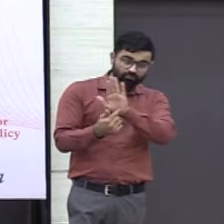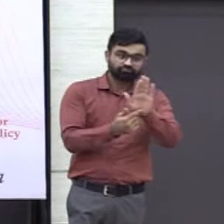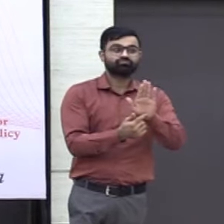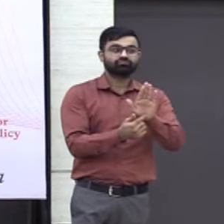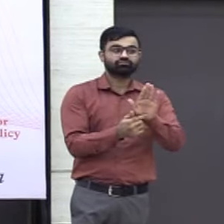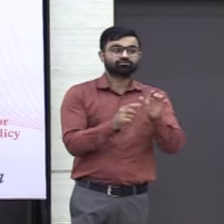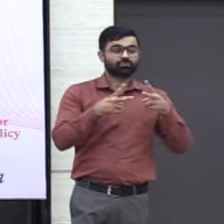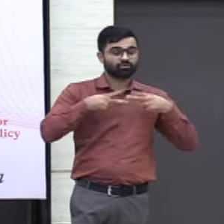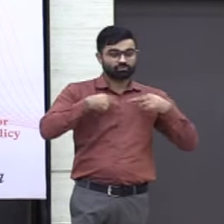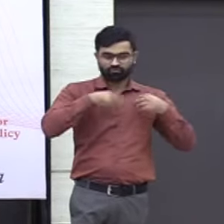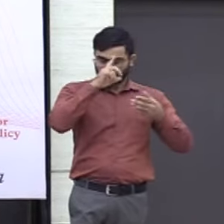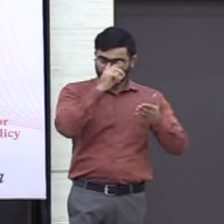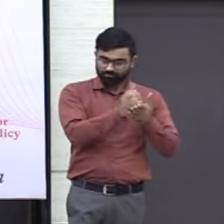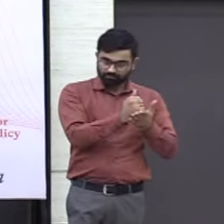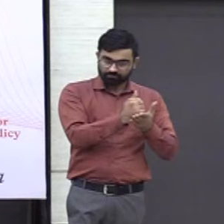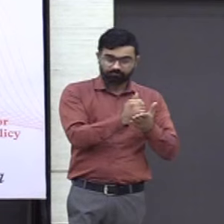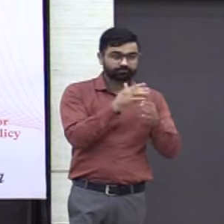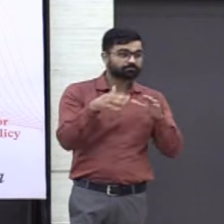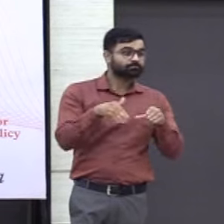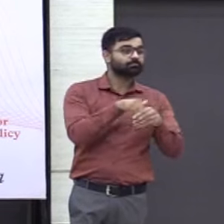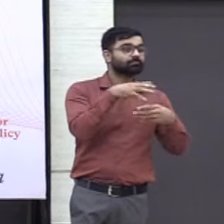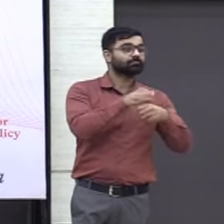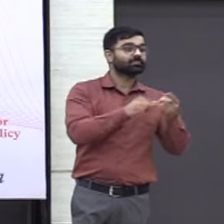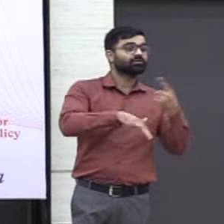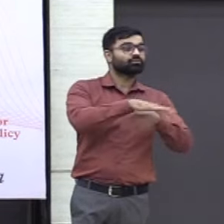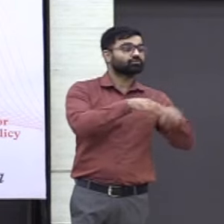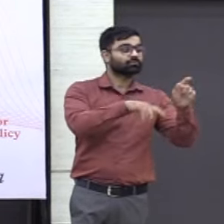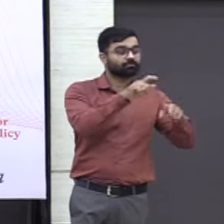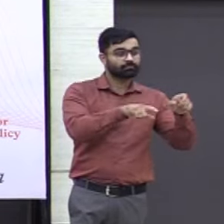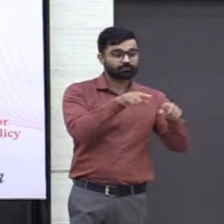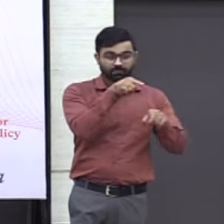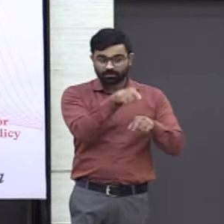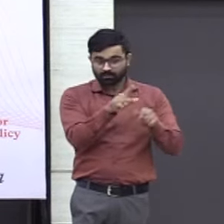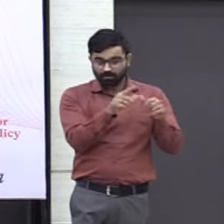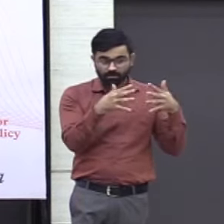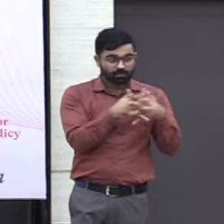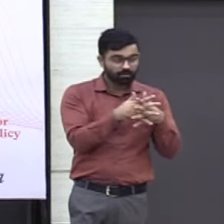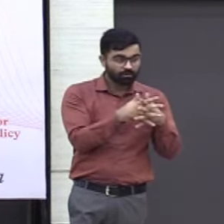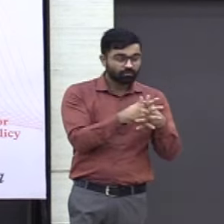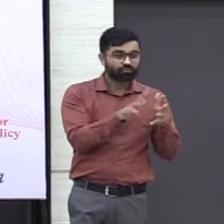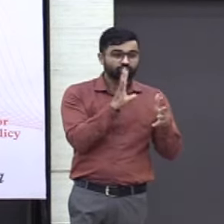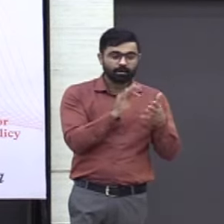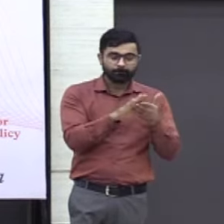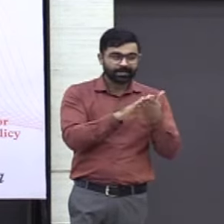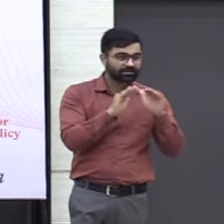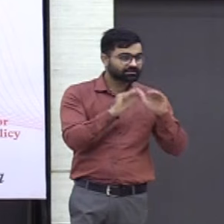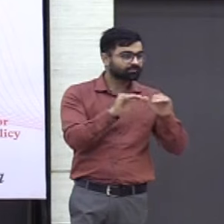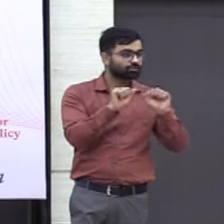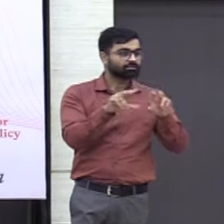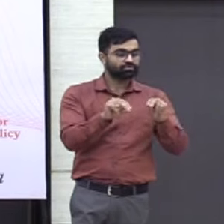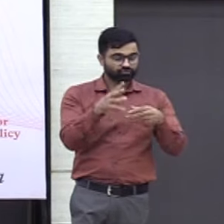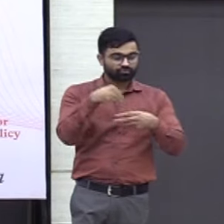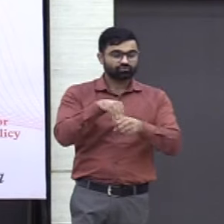picture. Courts decide in the context of those human situations whether this law is reasonable or not